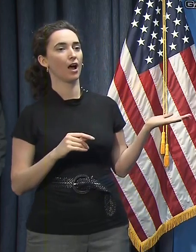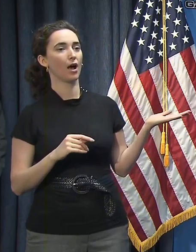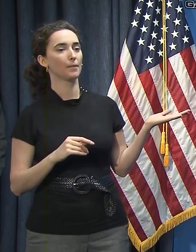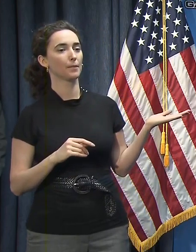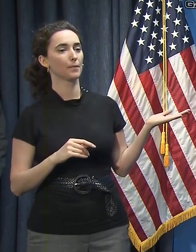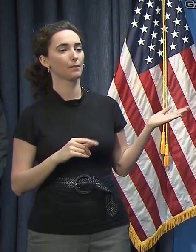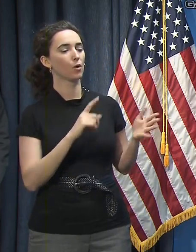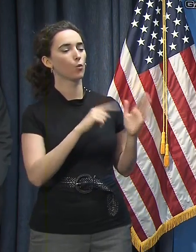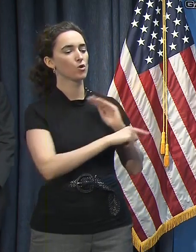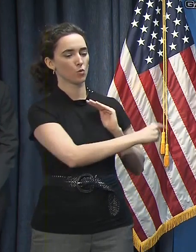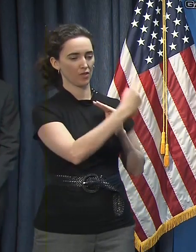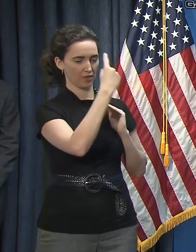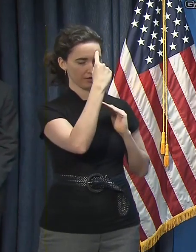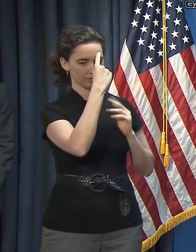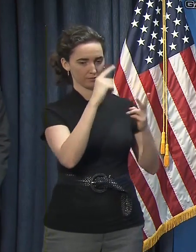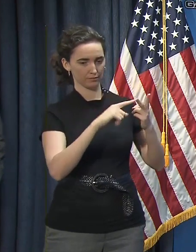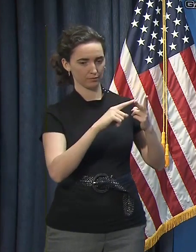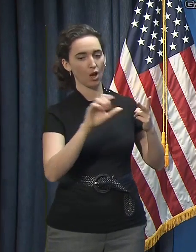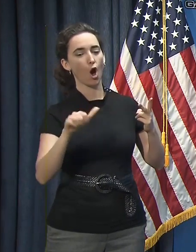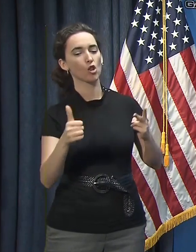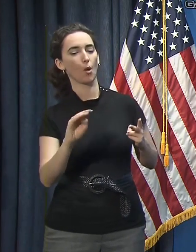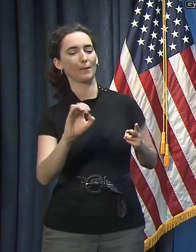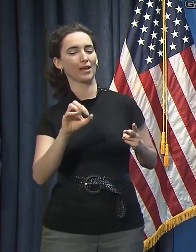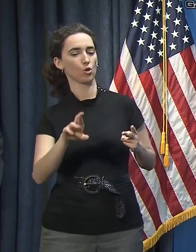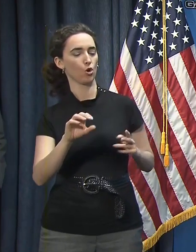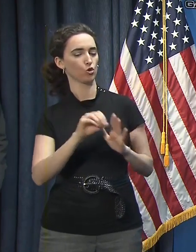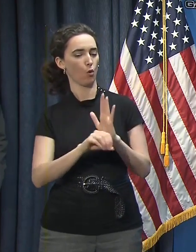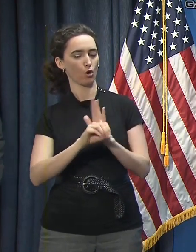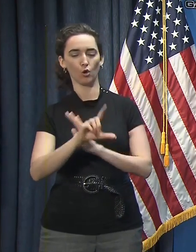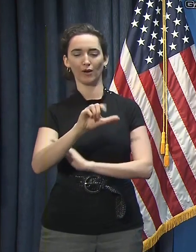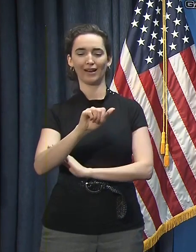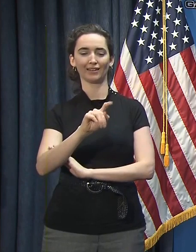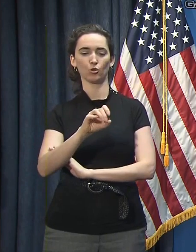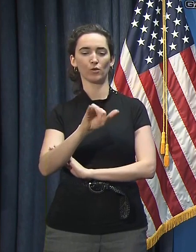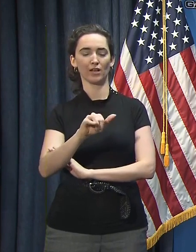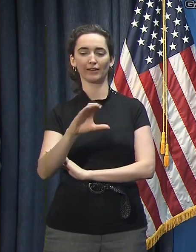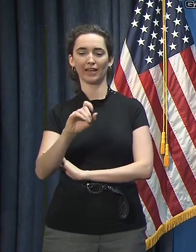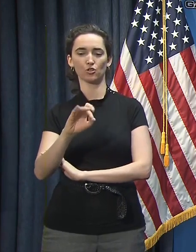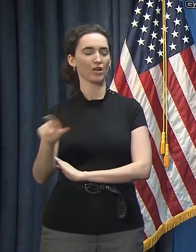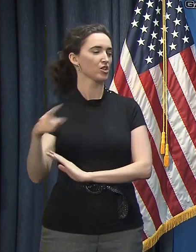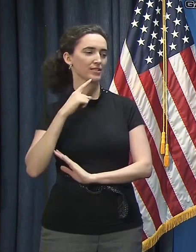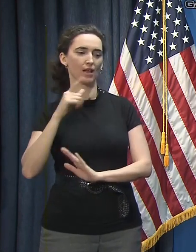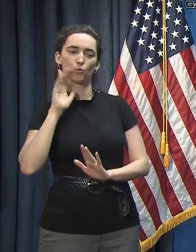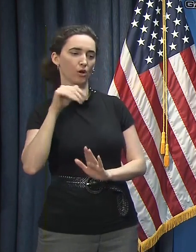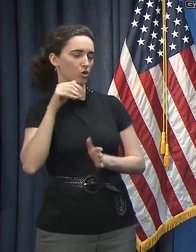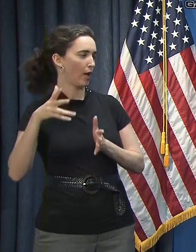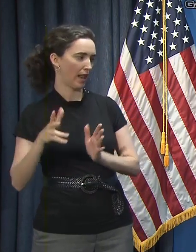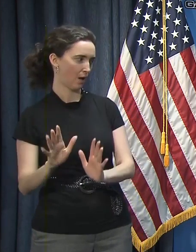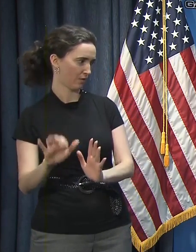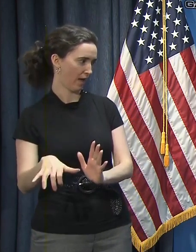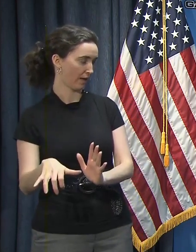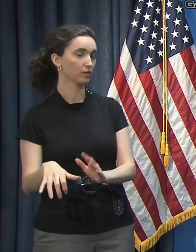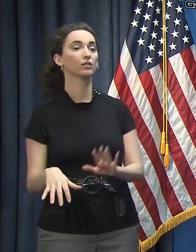what did you think of another New Orleans mayor, LaToya Cantrell? She's saying she's not going to allow that. What's your reaction to that?